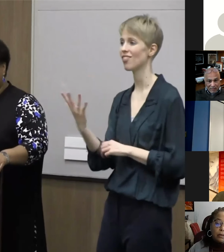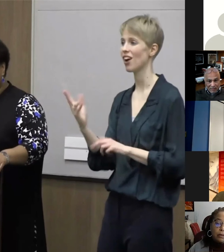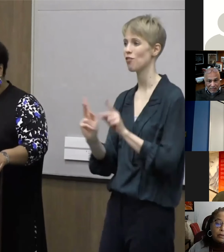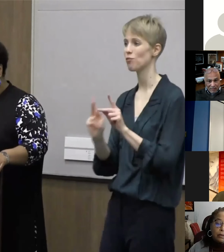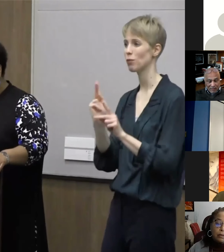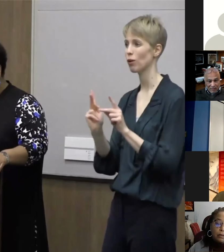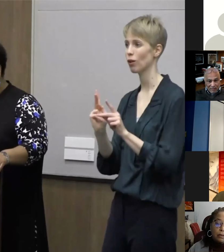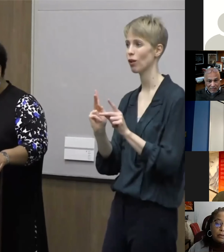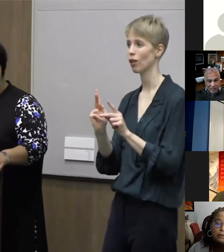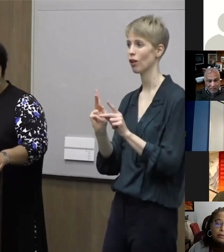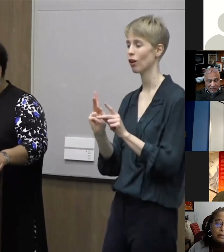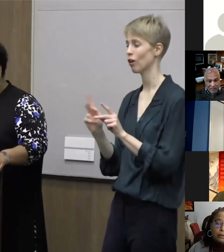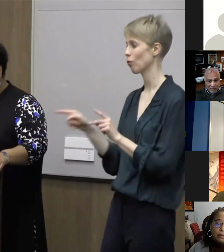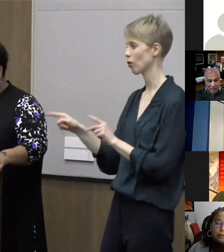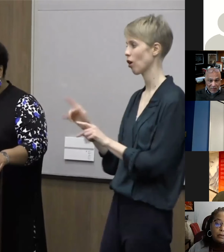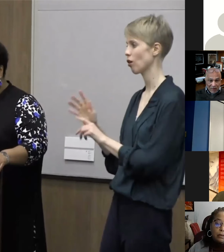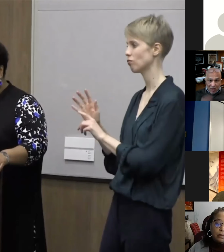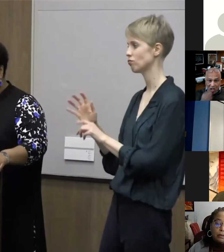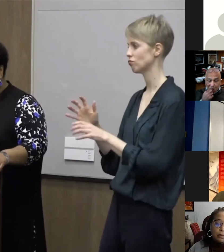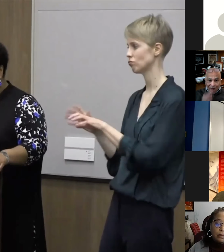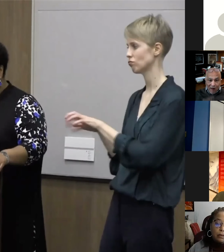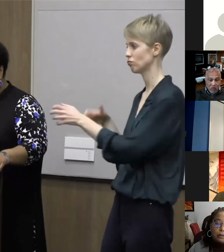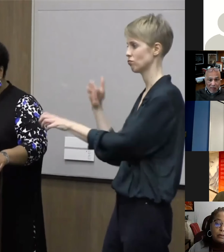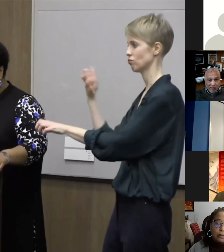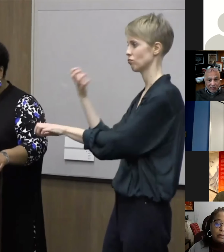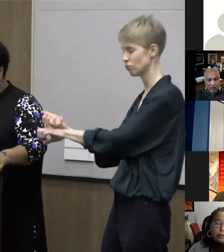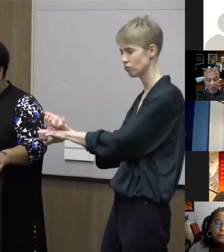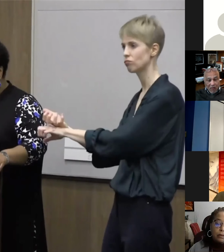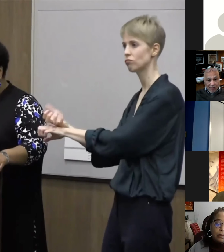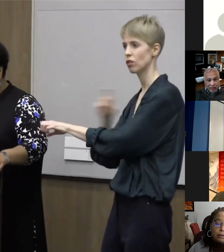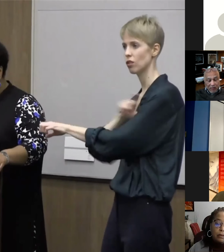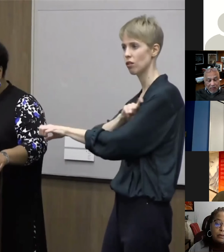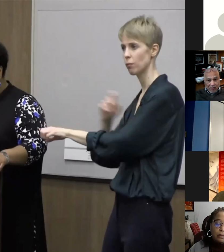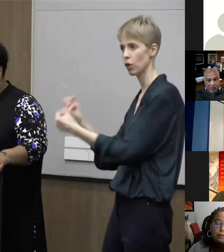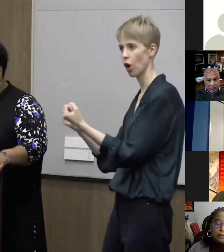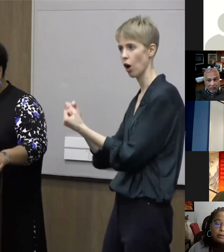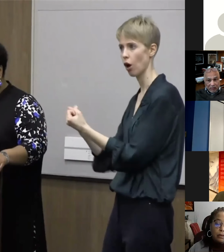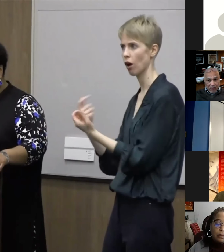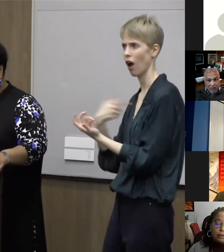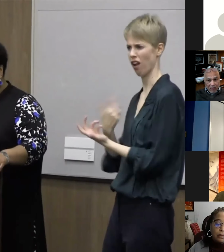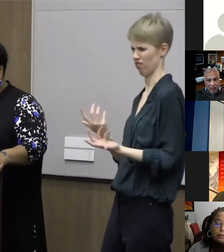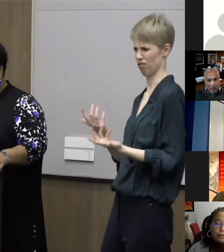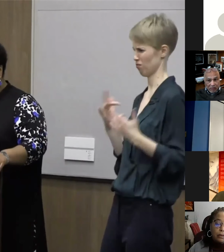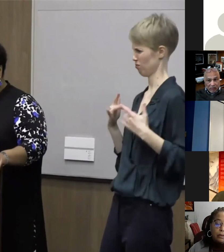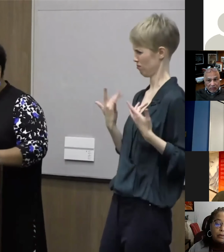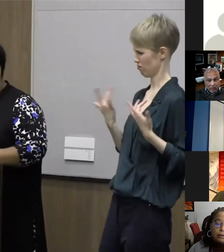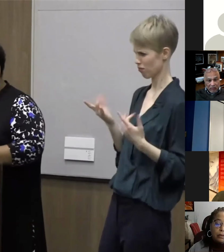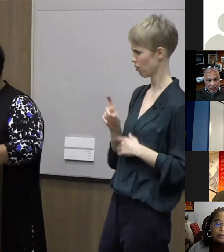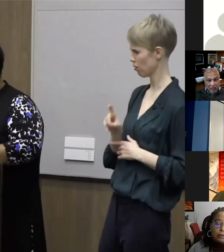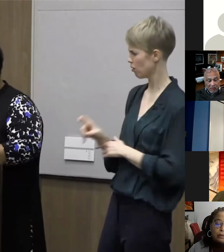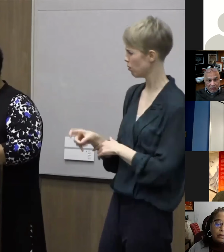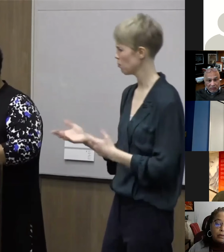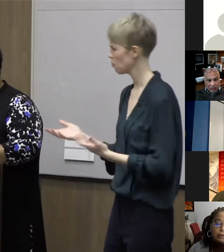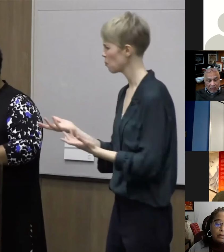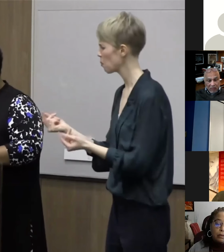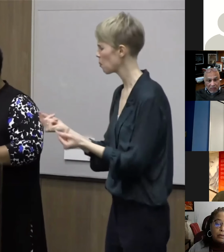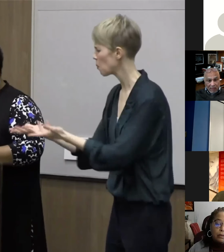the highway patrolman's car. I stepped off the bus to see what was happening, and somebody screamed from the car that the 5